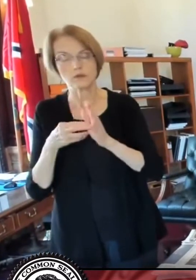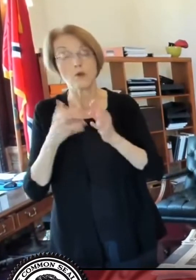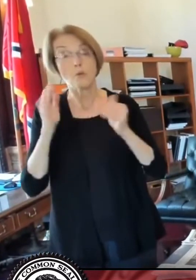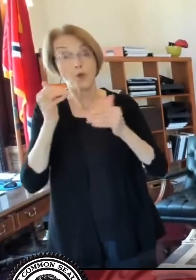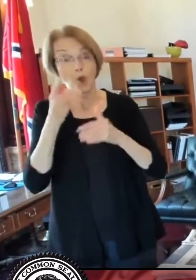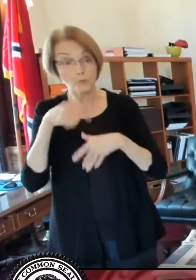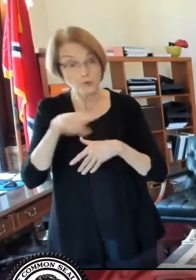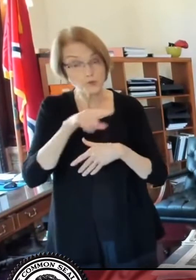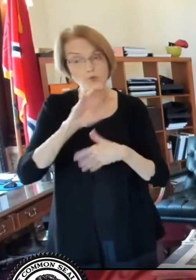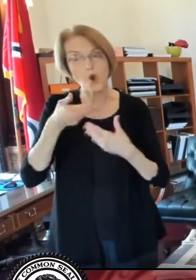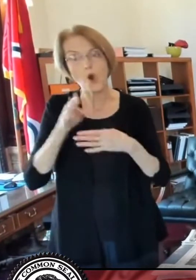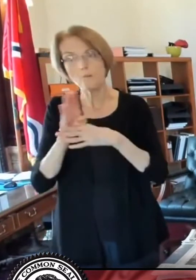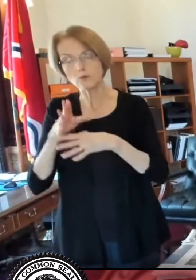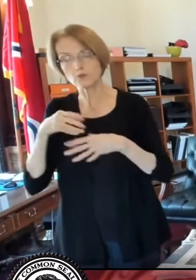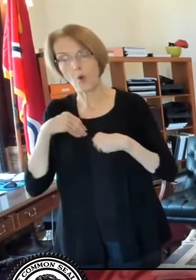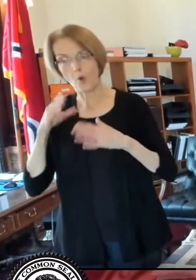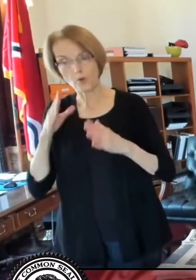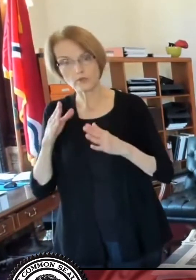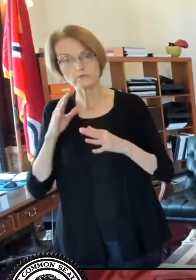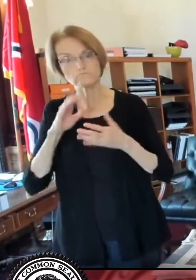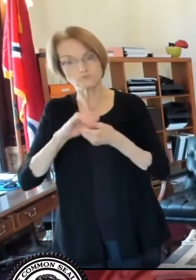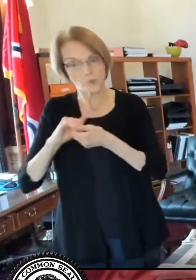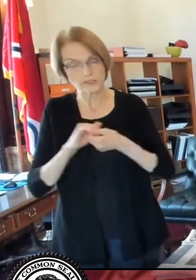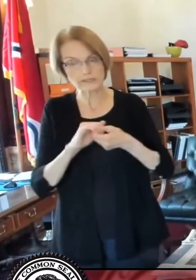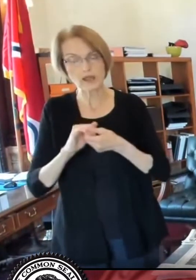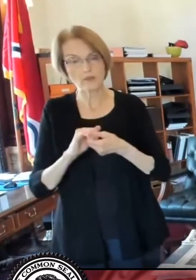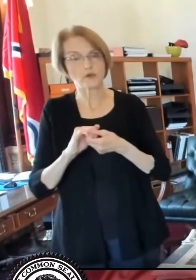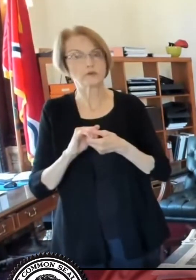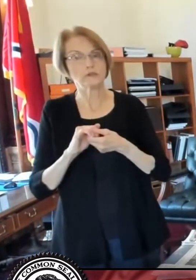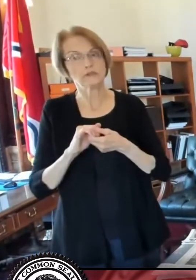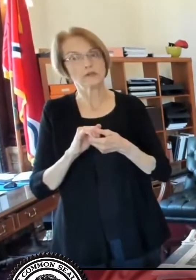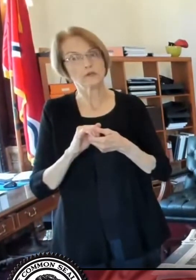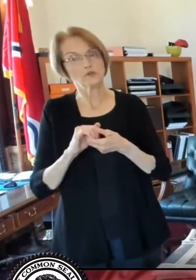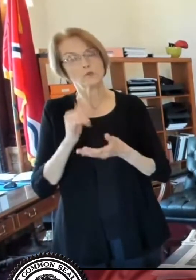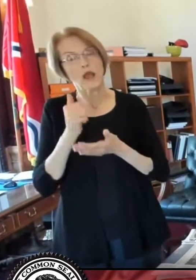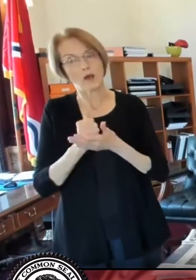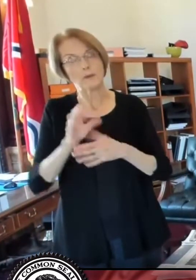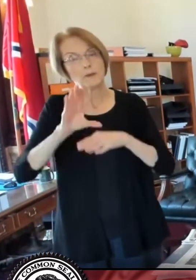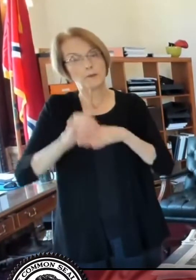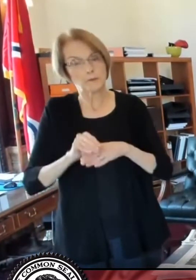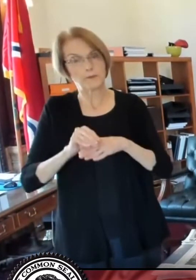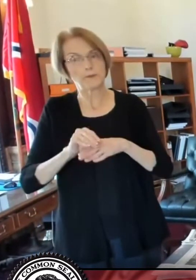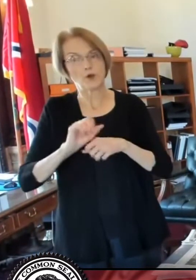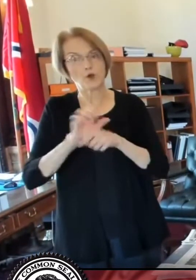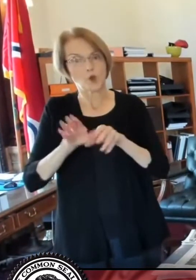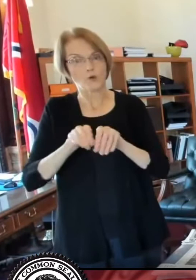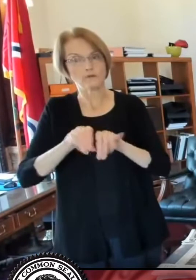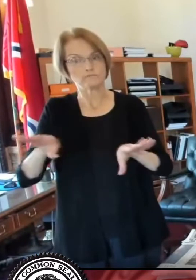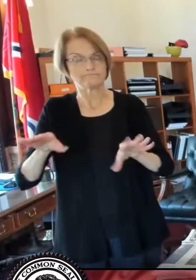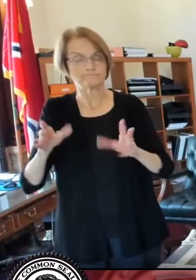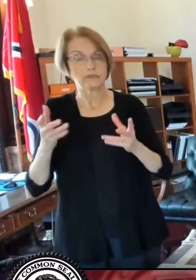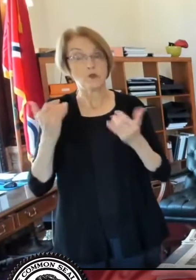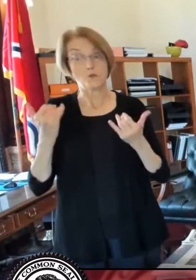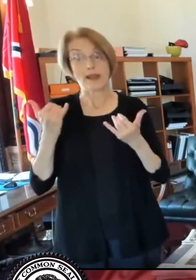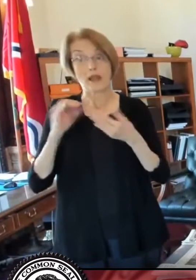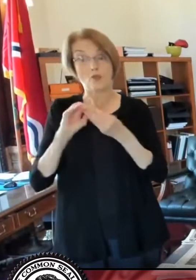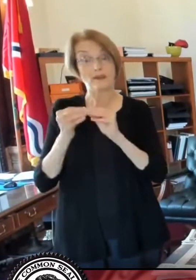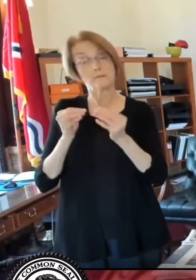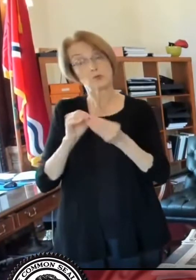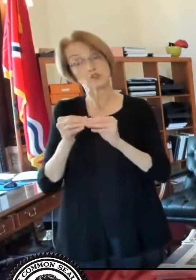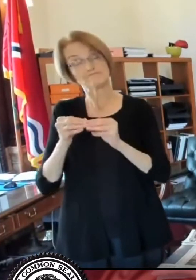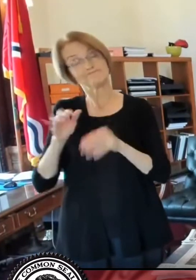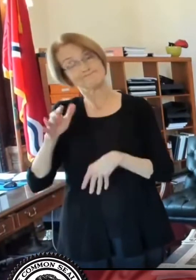able to keep the numbers at a tolerable level. Our numbers right now are just that, tolerable. They're not good,